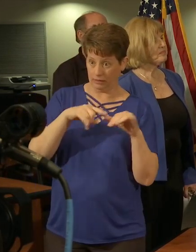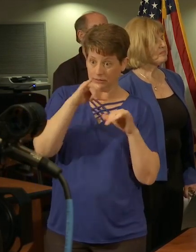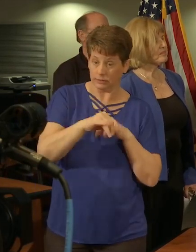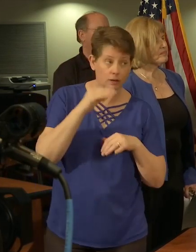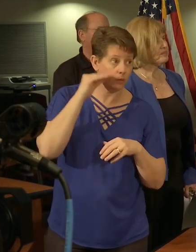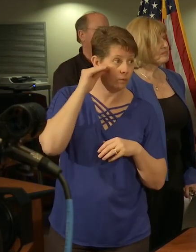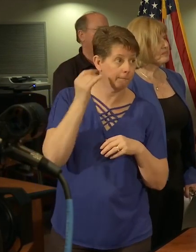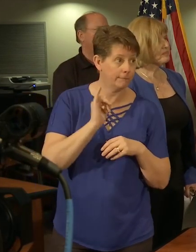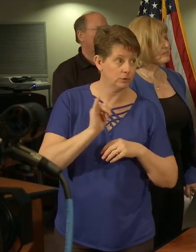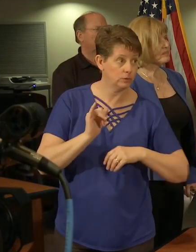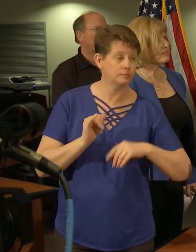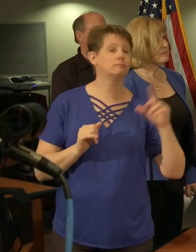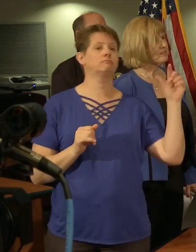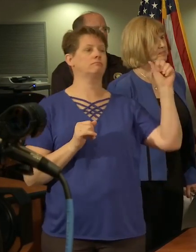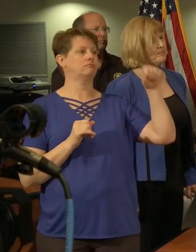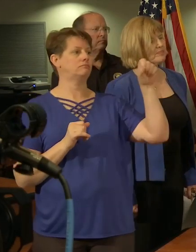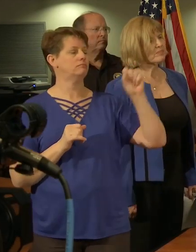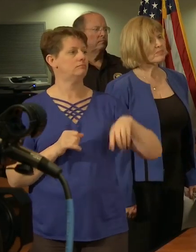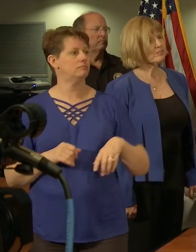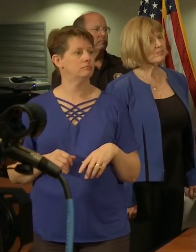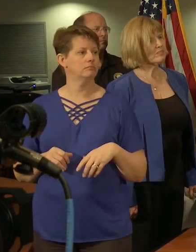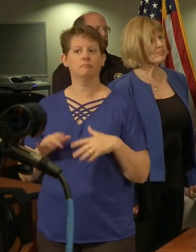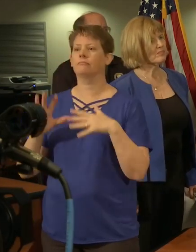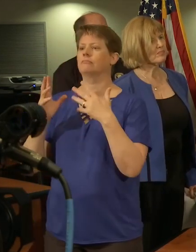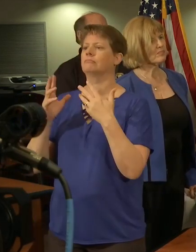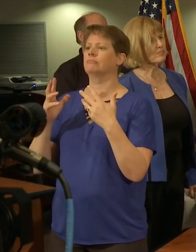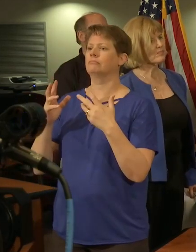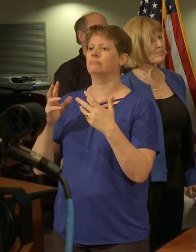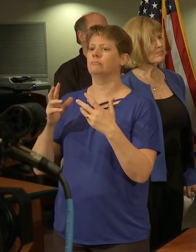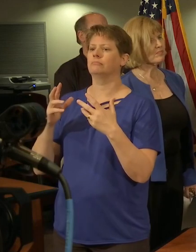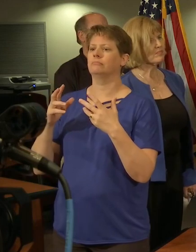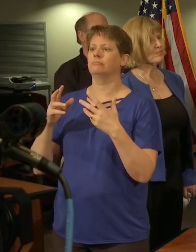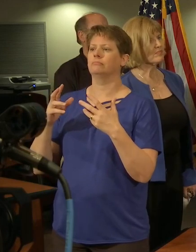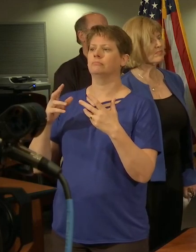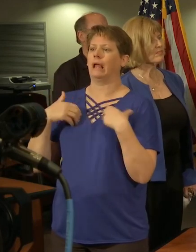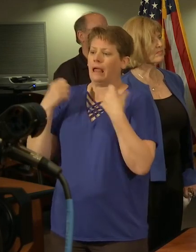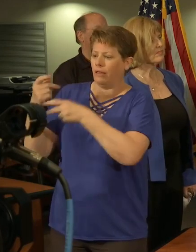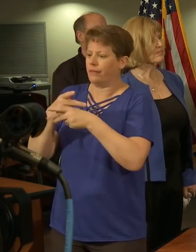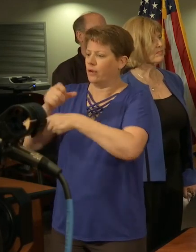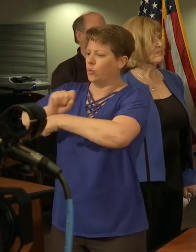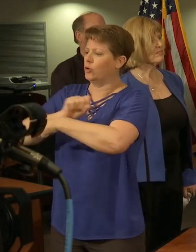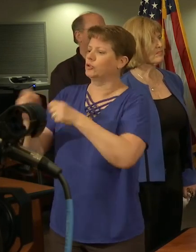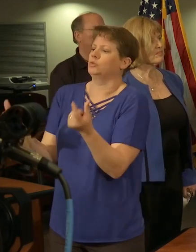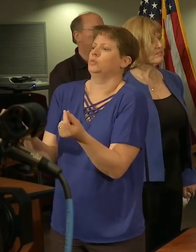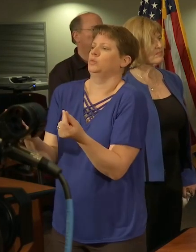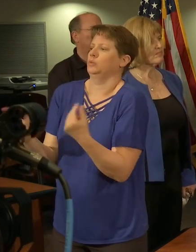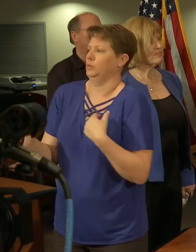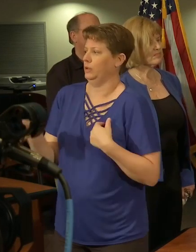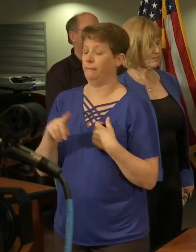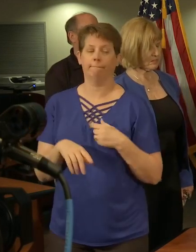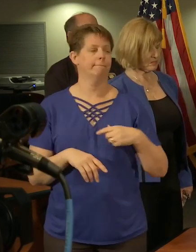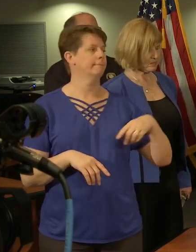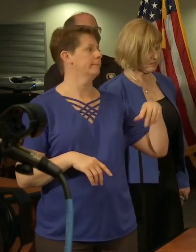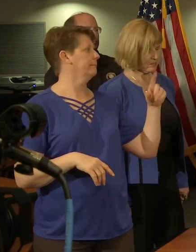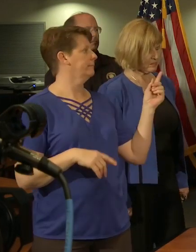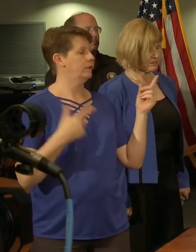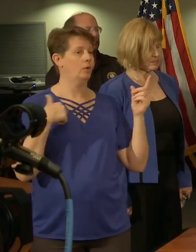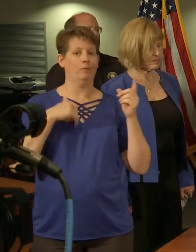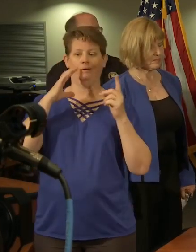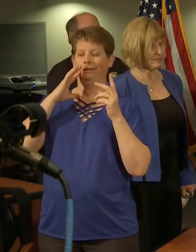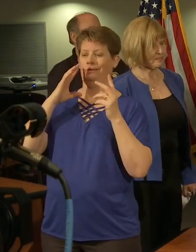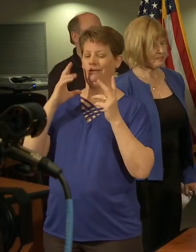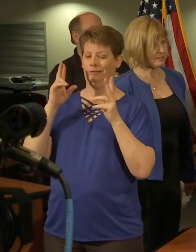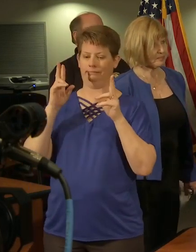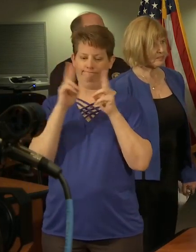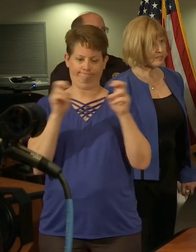who tested positive? Yes. And how are healthcare workers there taking? What kind of precautions are they taking? We evaluate the type of